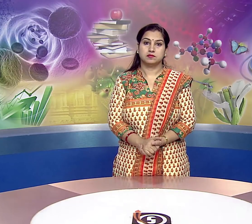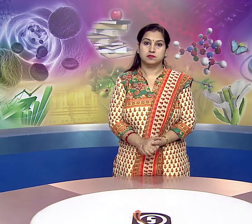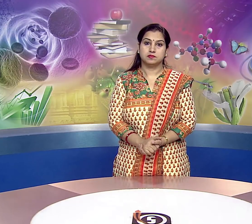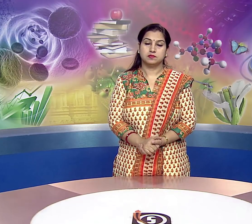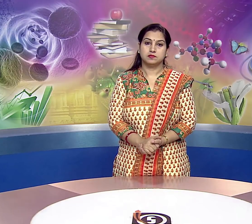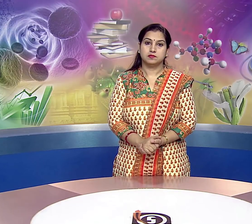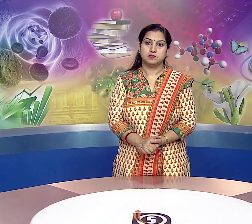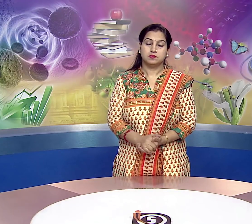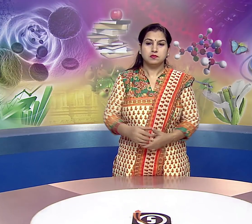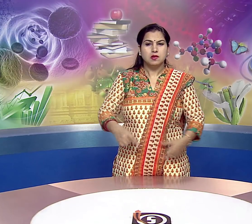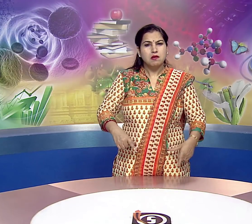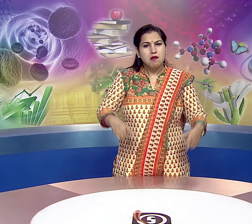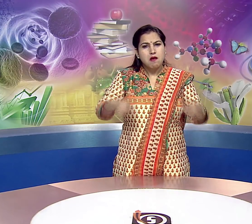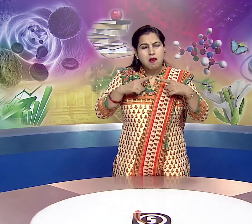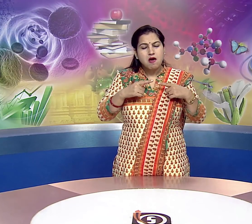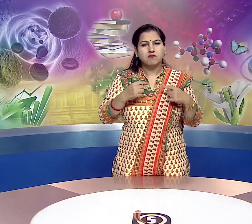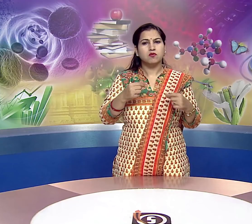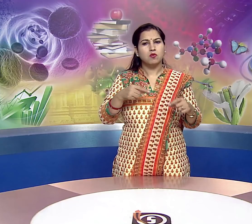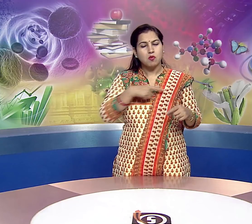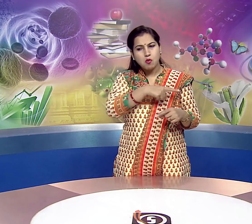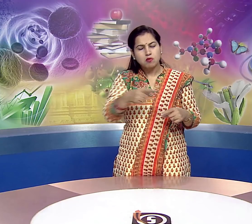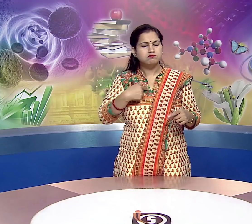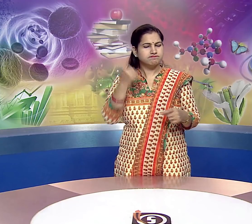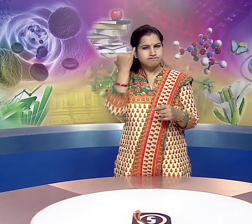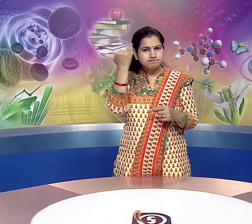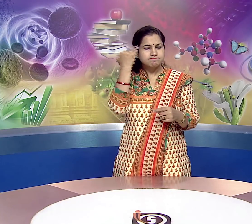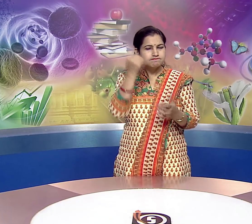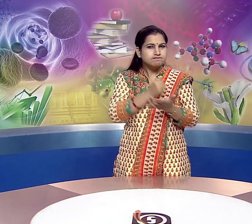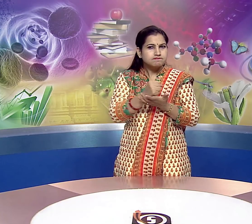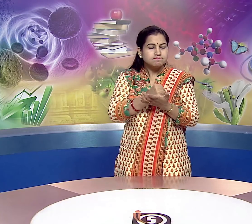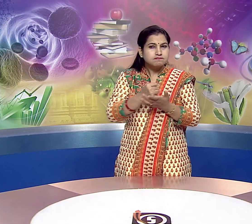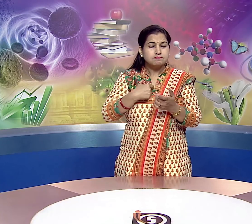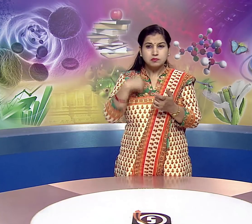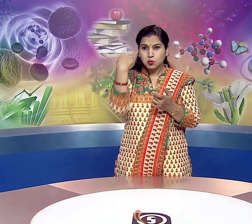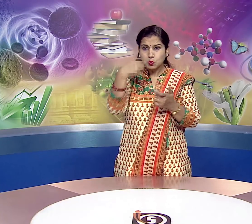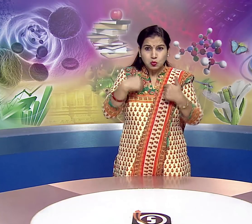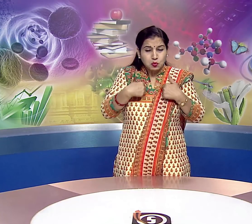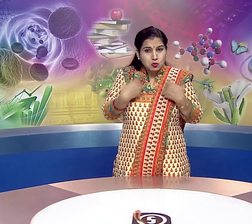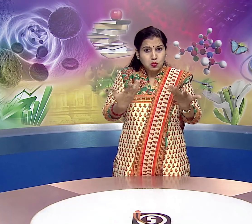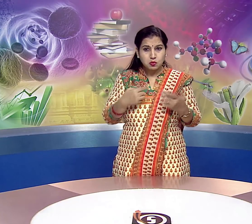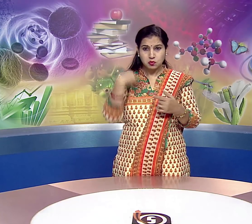All my life, I have been trying to find an answer."